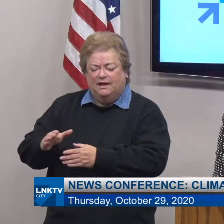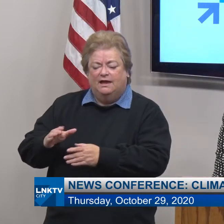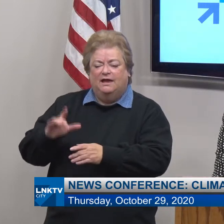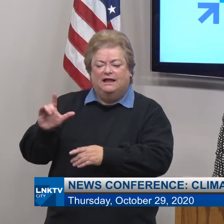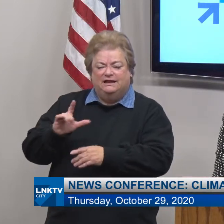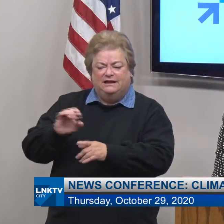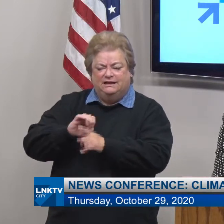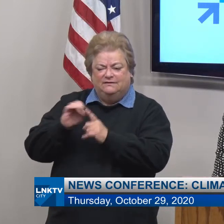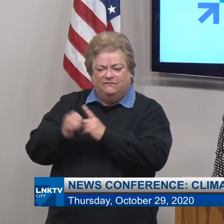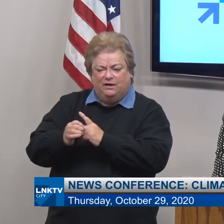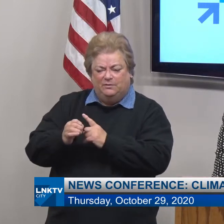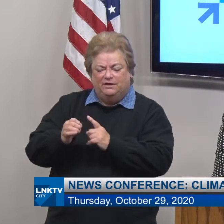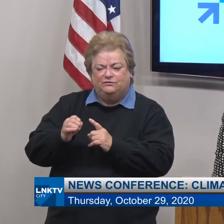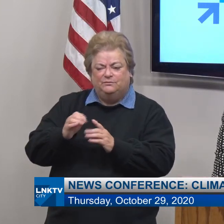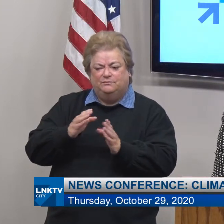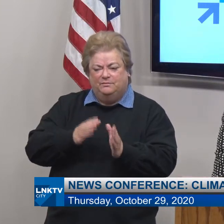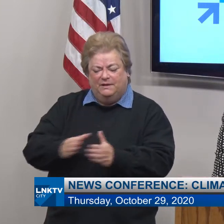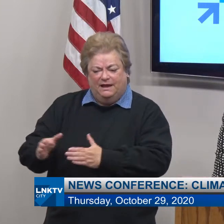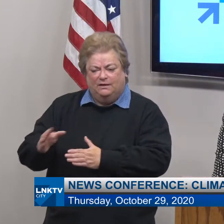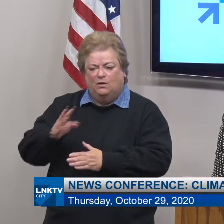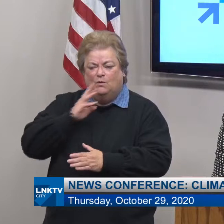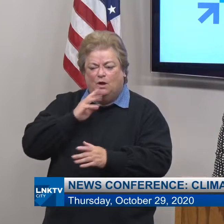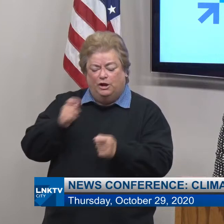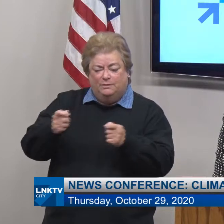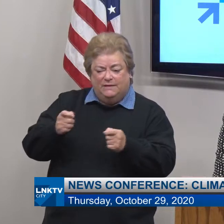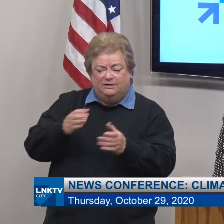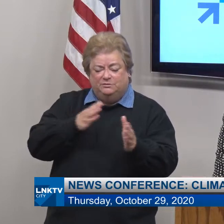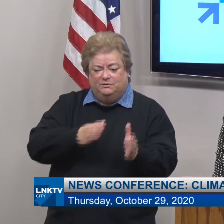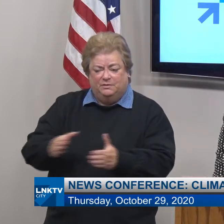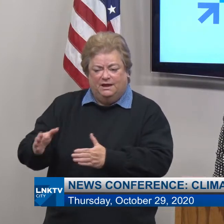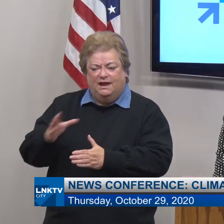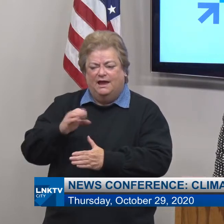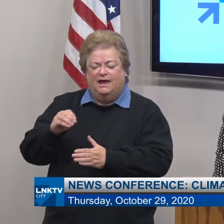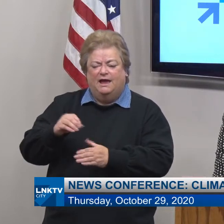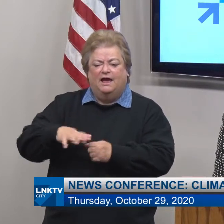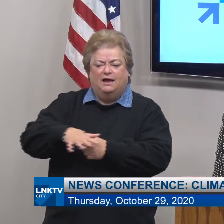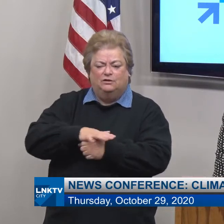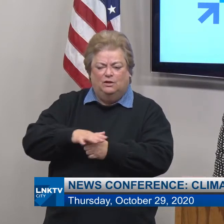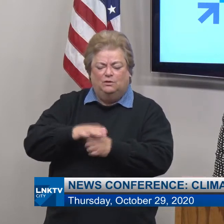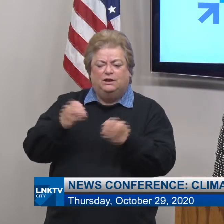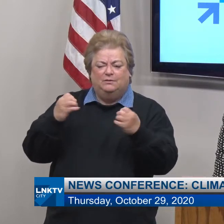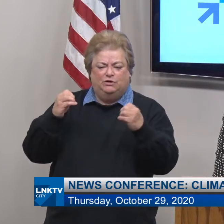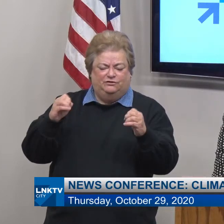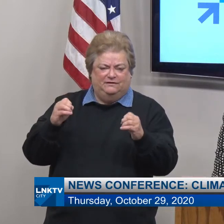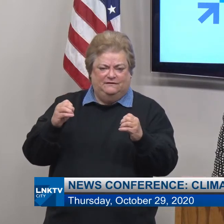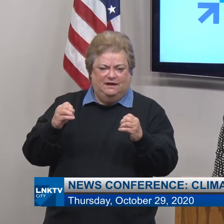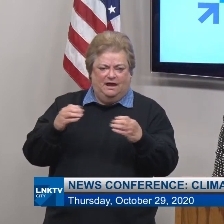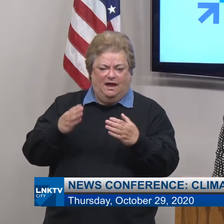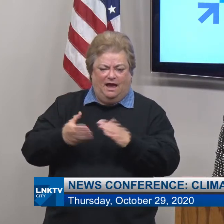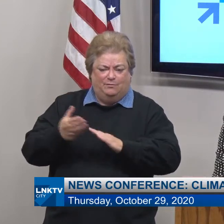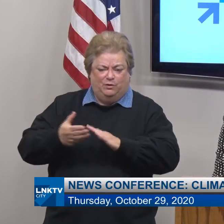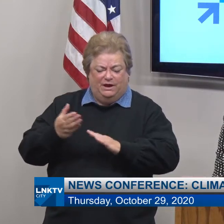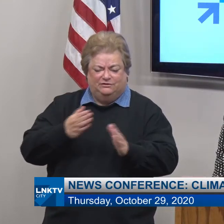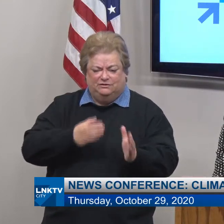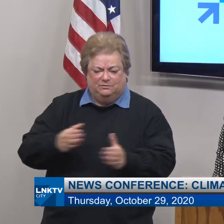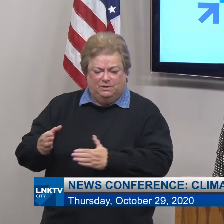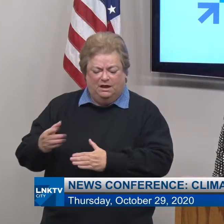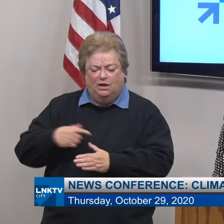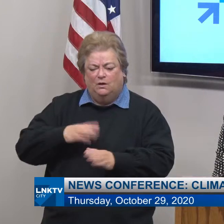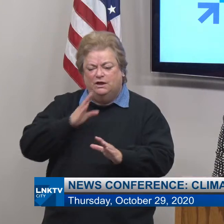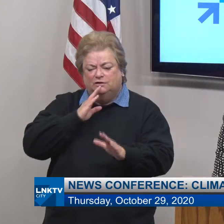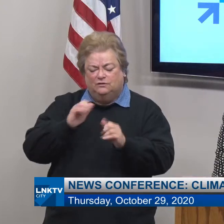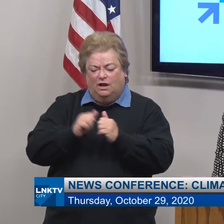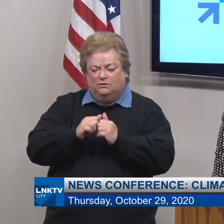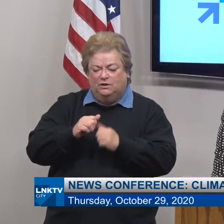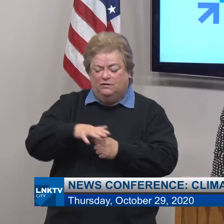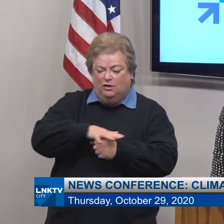Environmental Action Plan, the Water Management Plan, and the Local Emergency Operations Plan. We also consulted with local